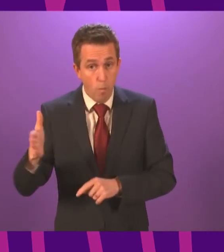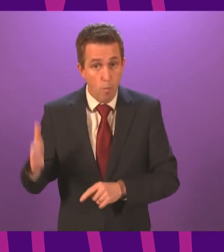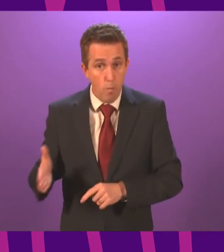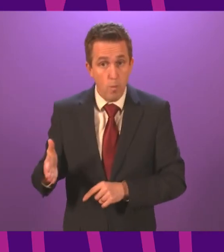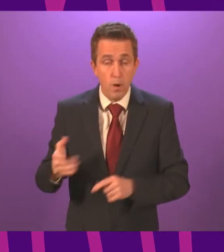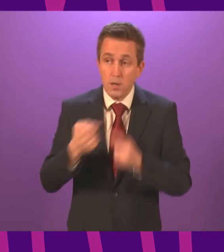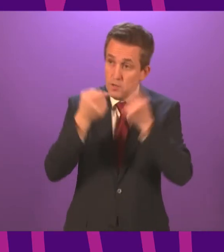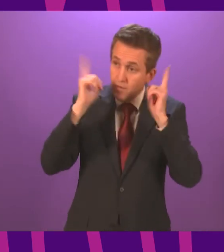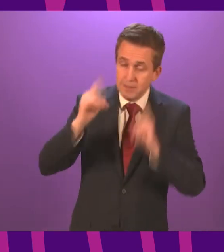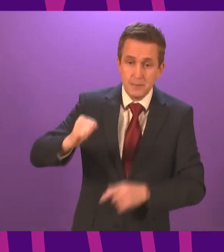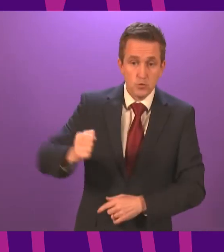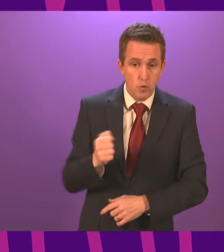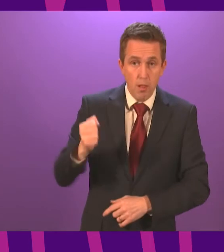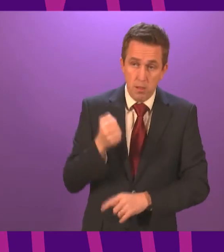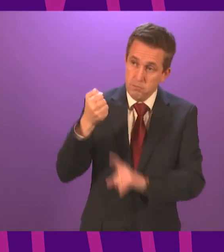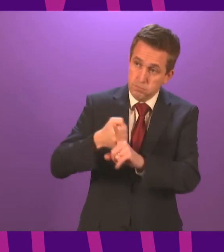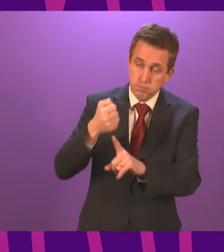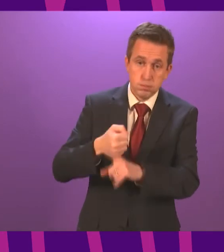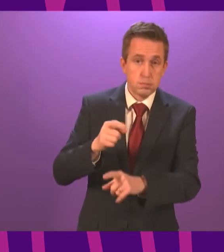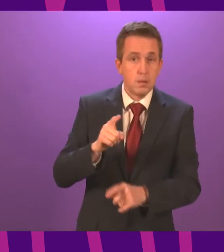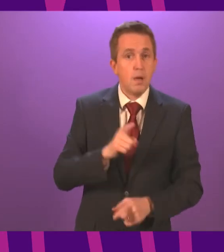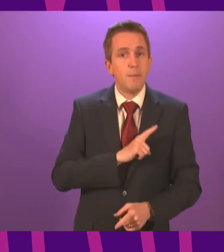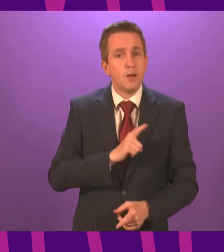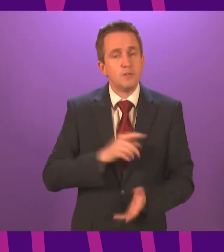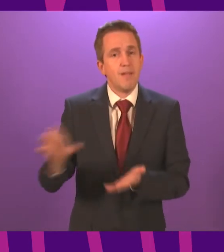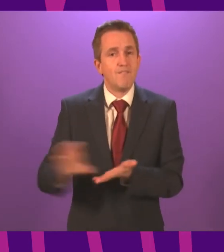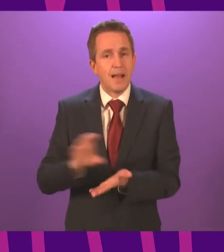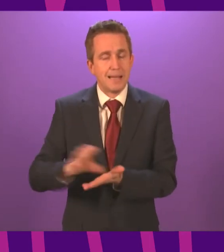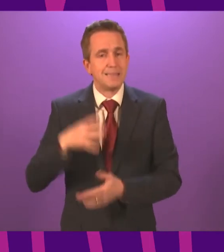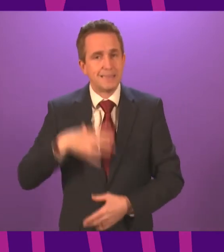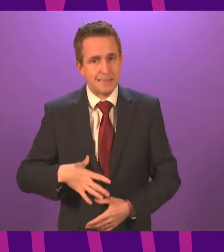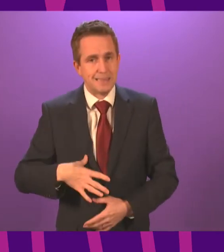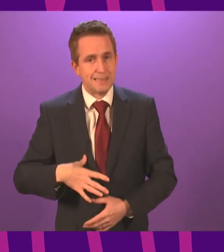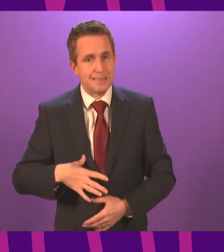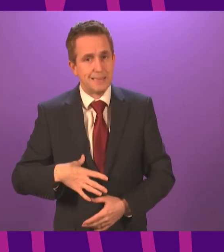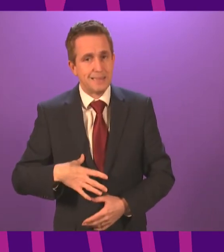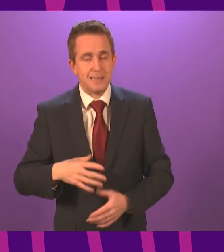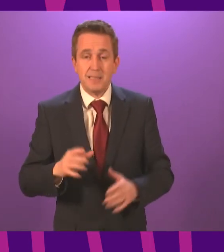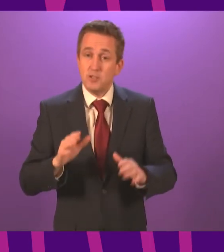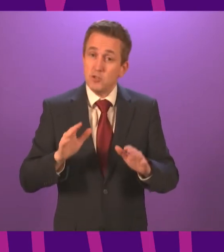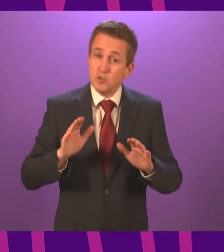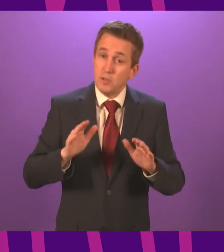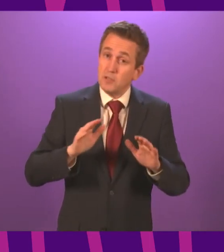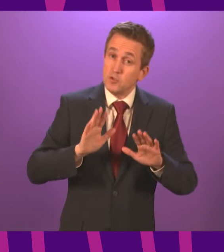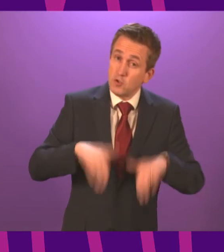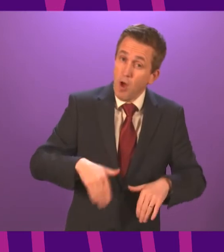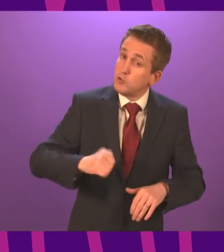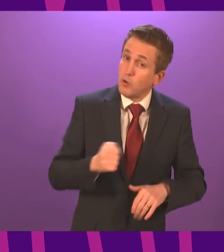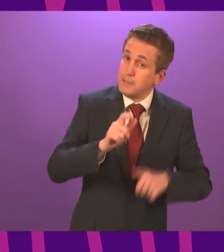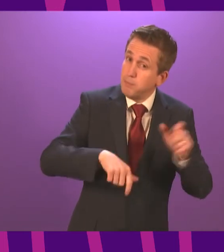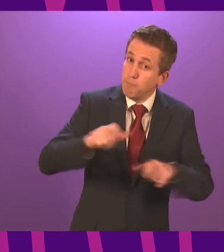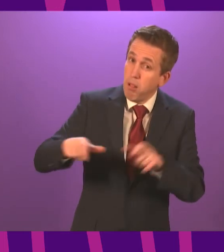by University Scotland for financial purposes. It's not the citizens who are responsible for